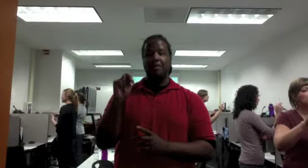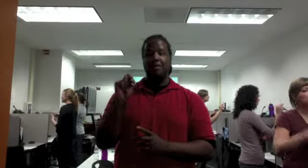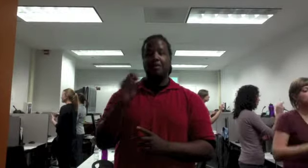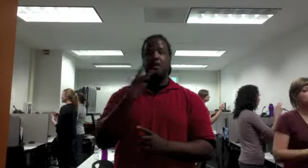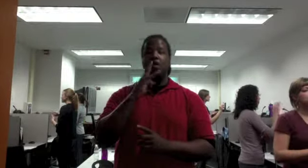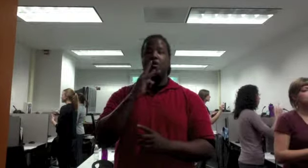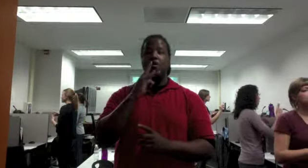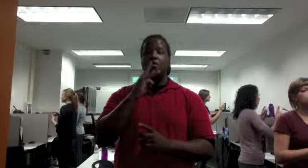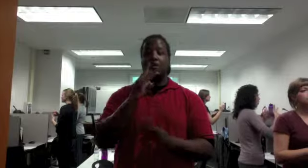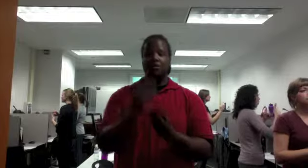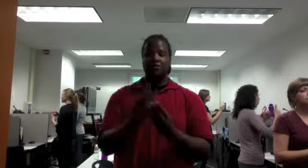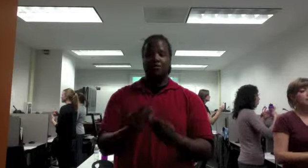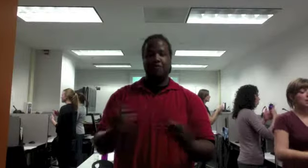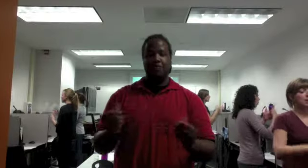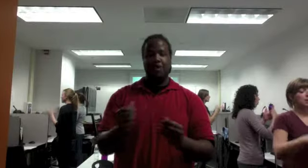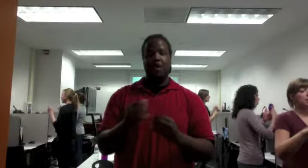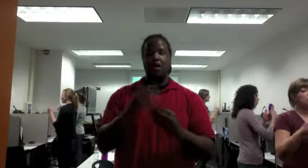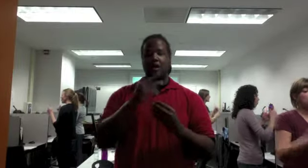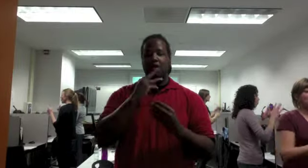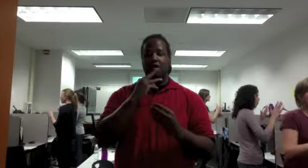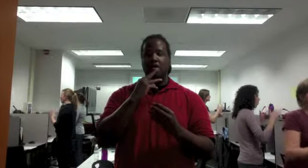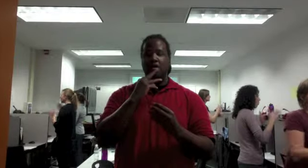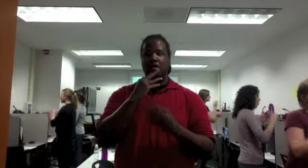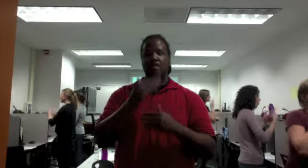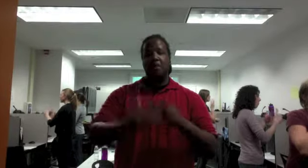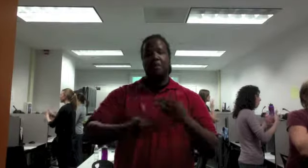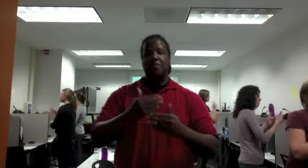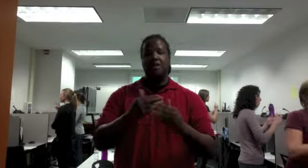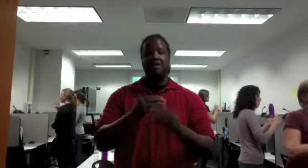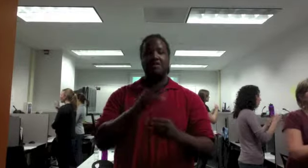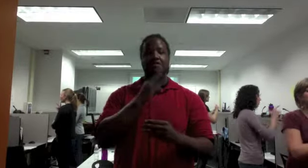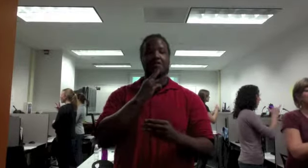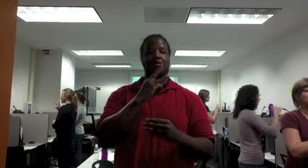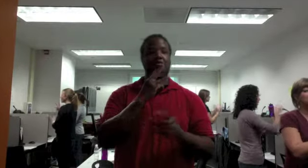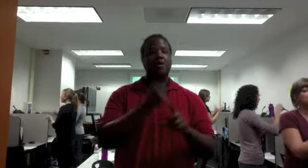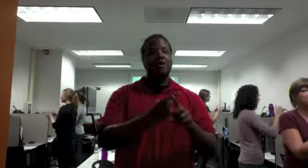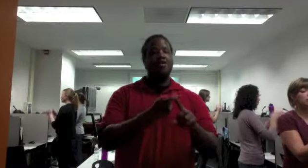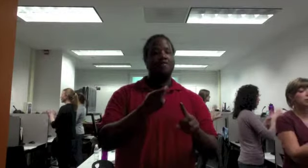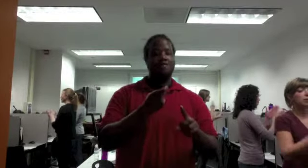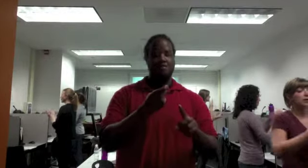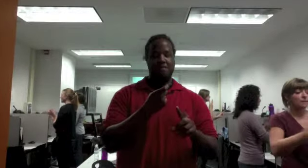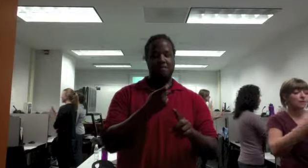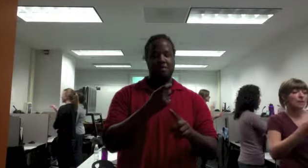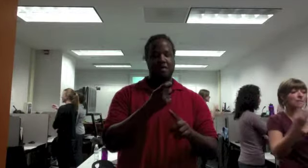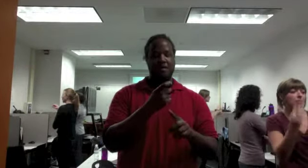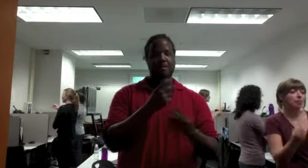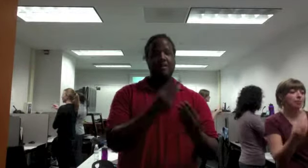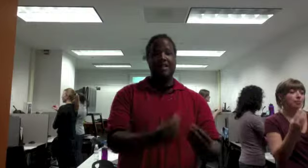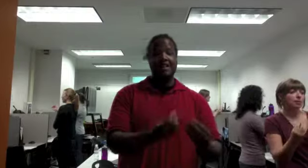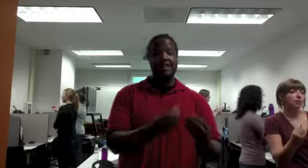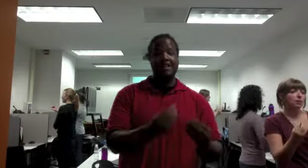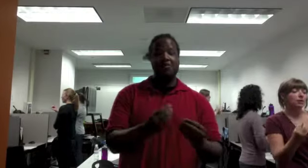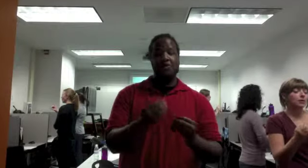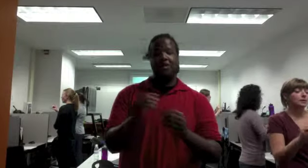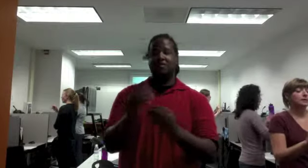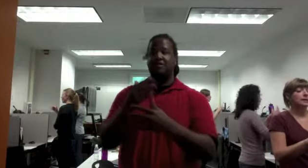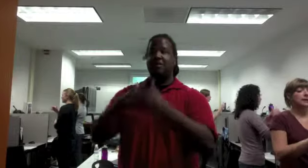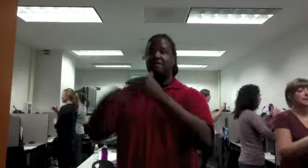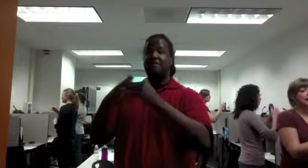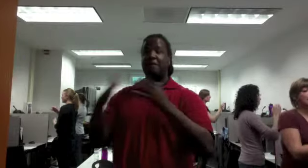Cooling process by which water is changed from the liquid form, which is water, to the gas form, which happens to be water vapor.